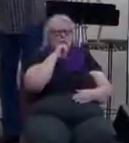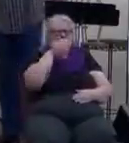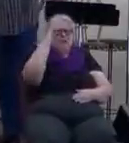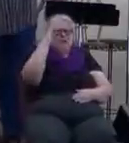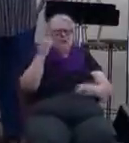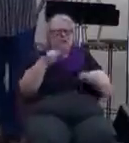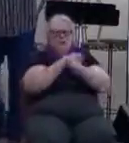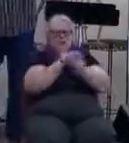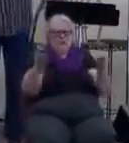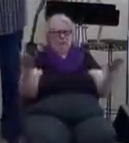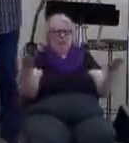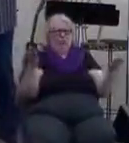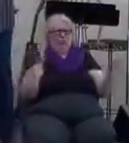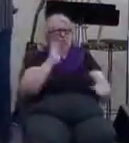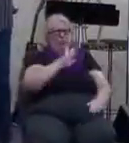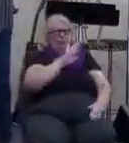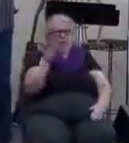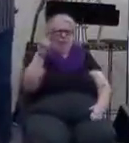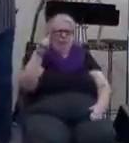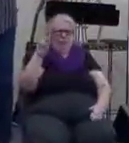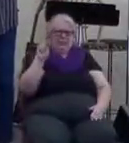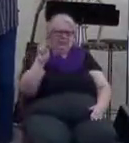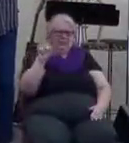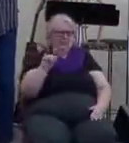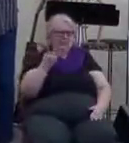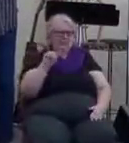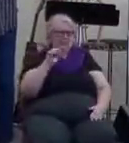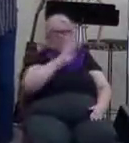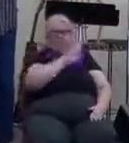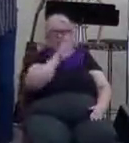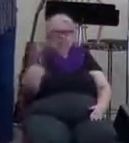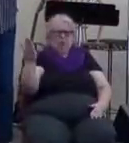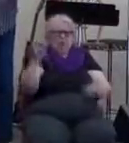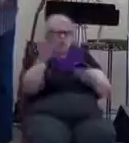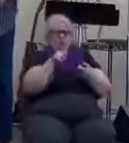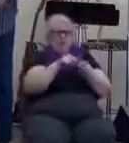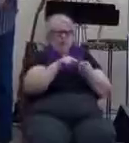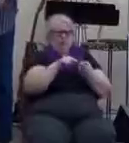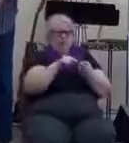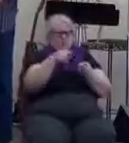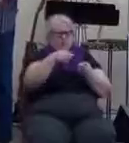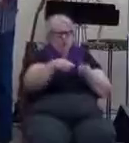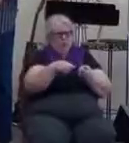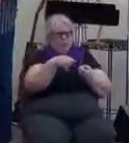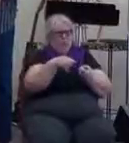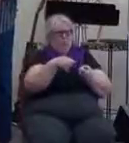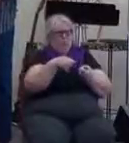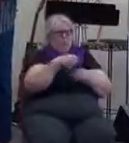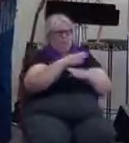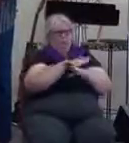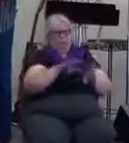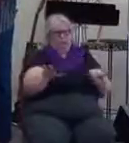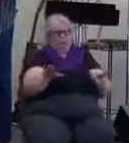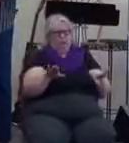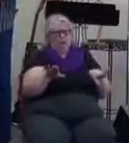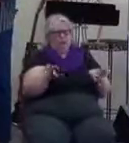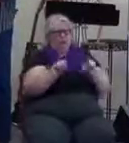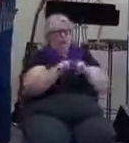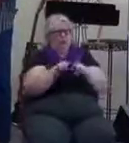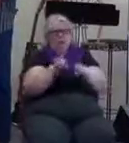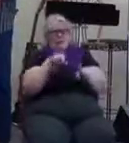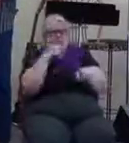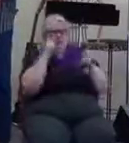your own DNA, your own fingerprint, your own purpose. And don't be like somebody